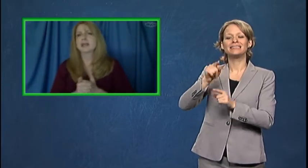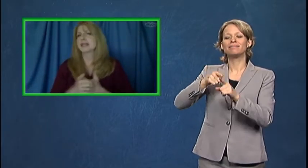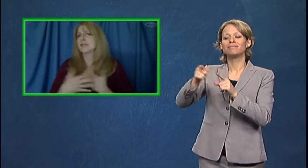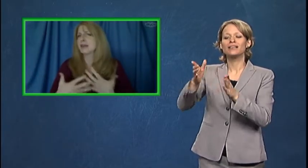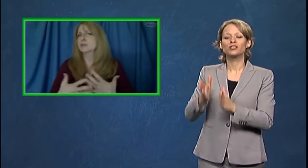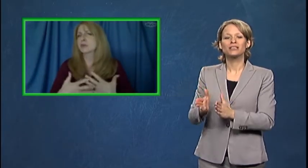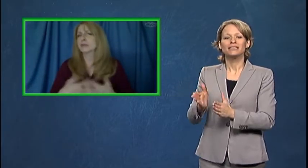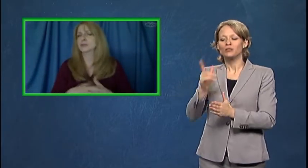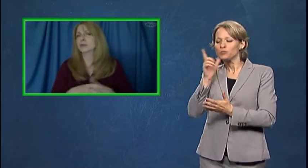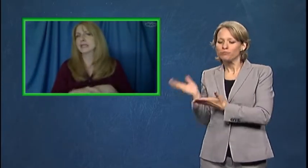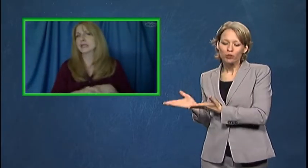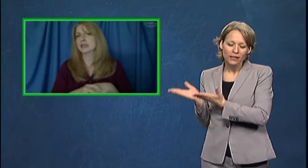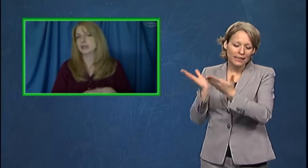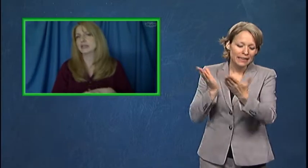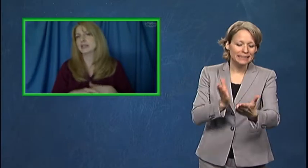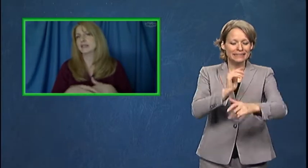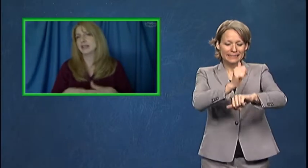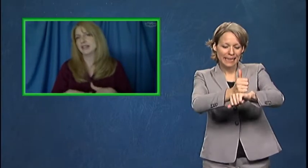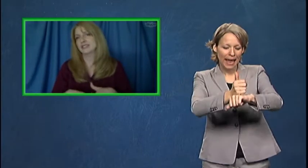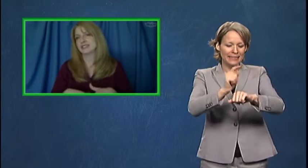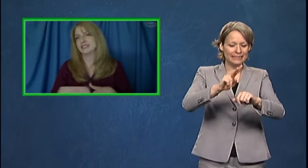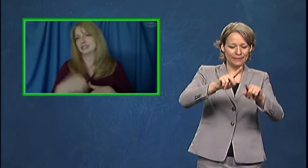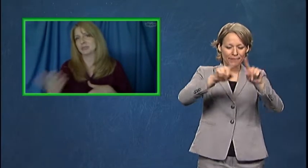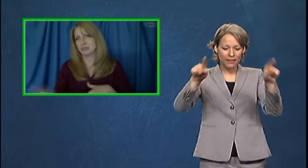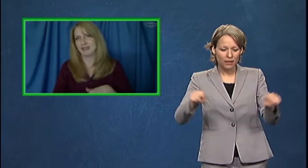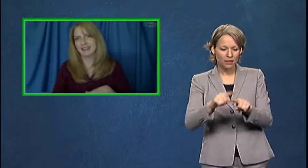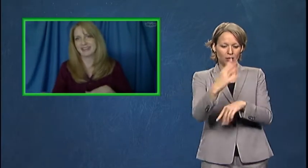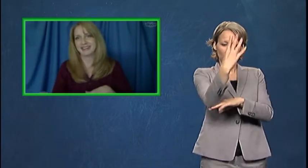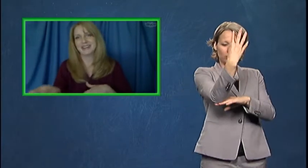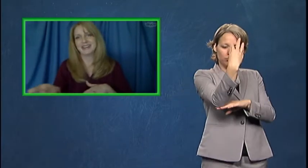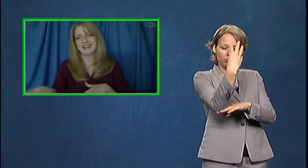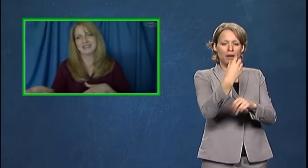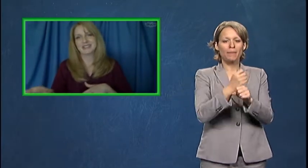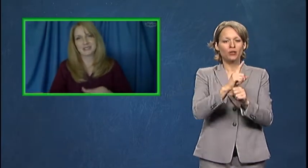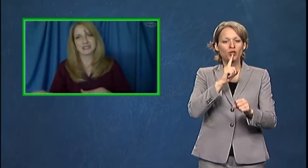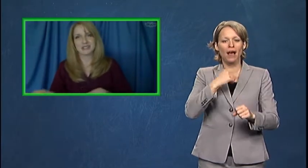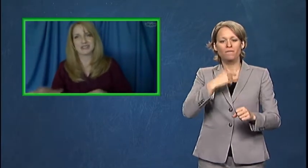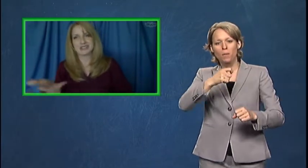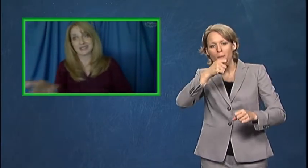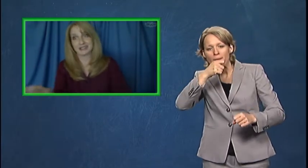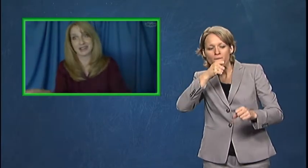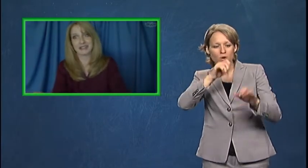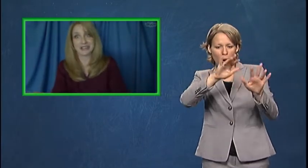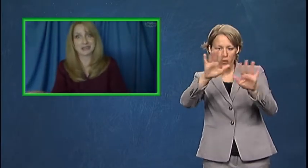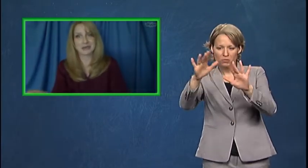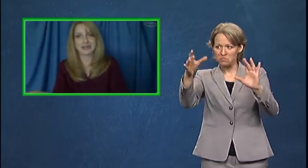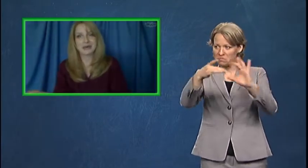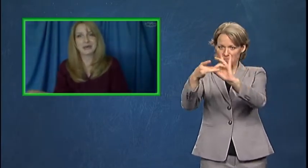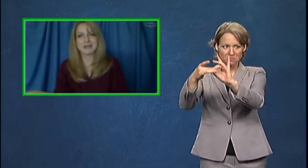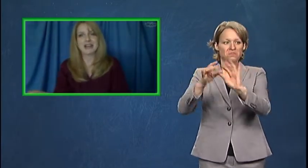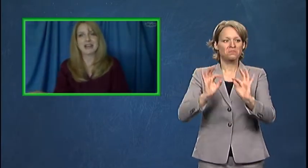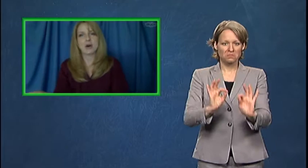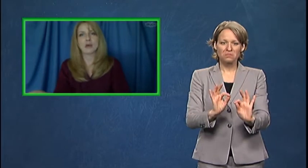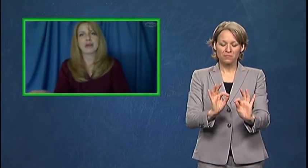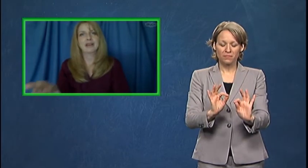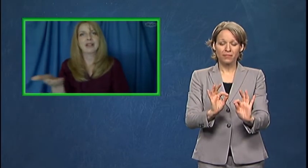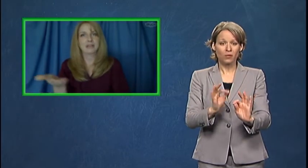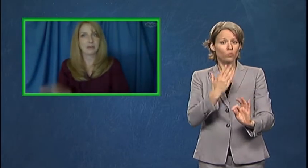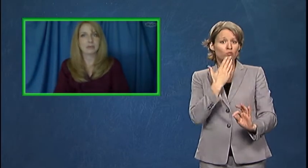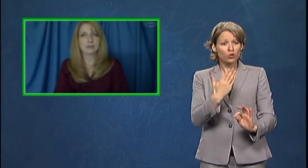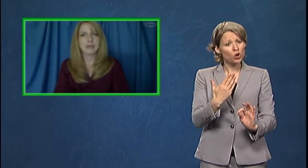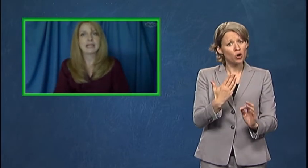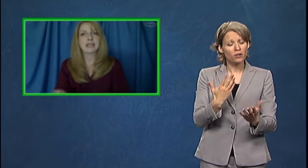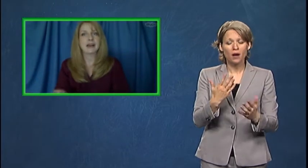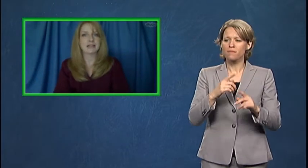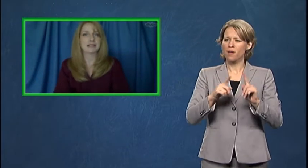was running, and that was one of the really good advantages to providing services on this kind of antiquated equipment now, but there